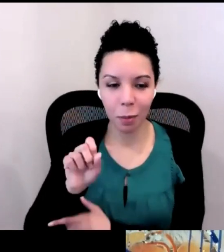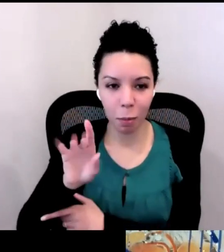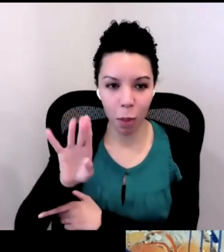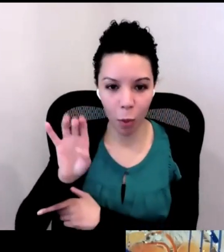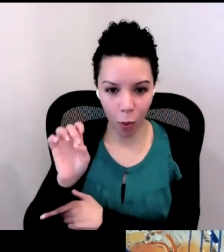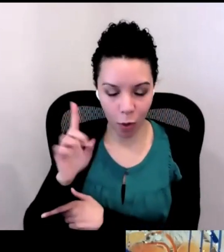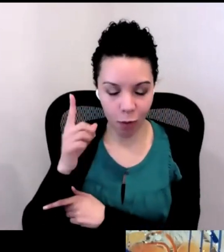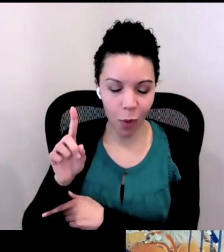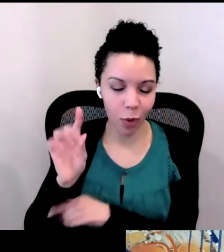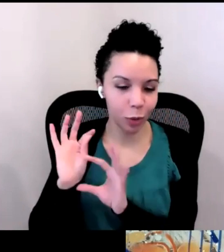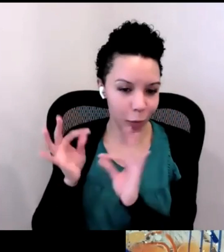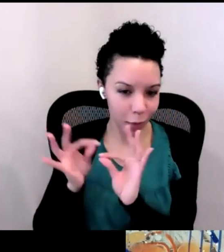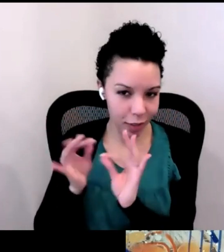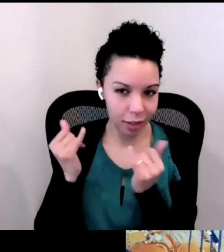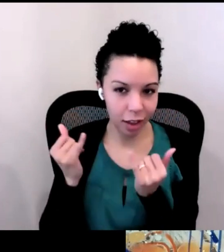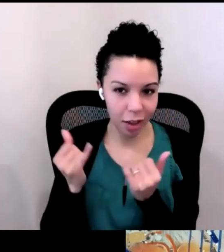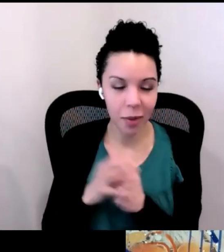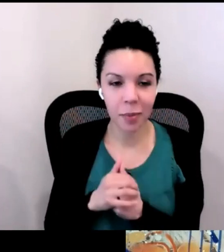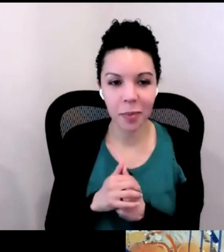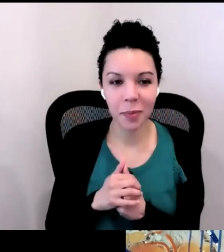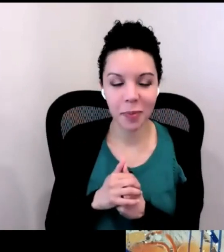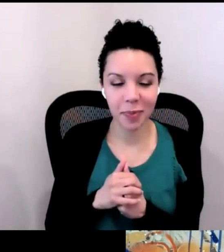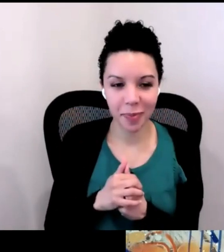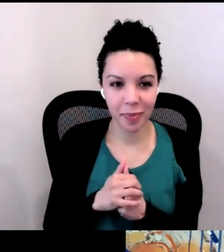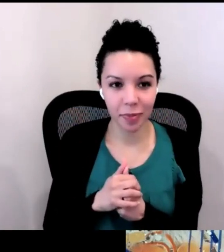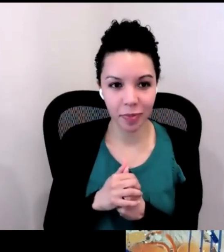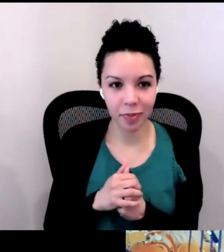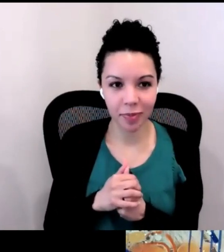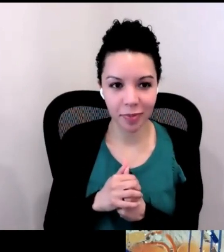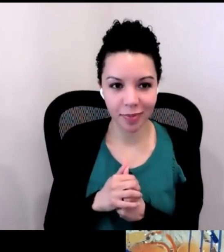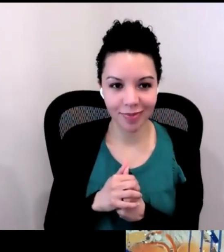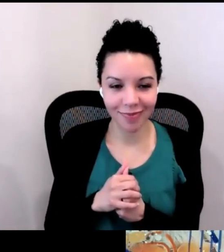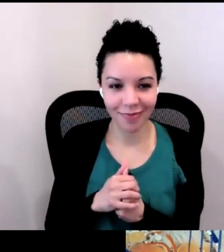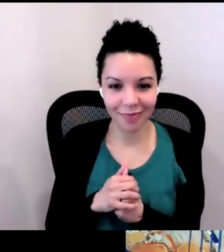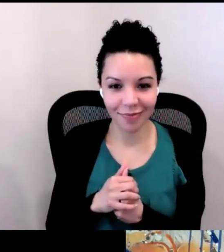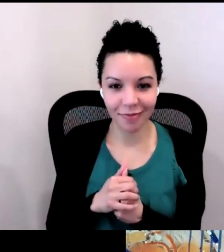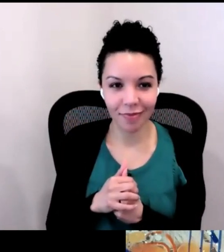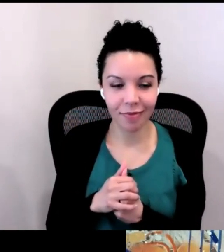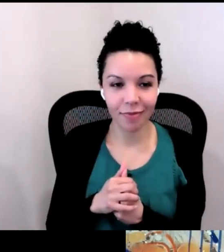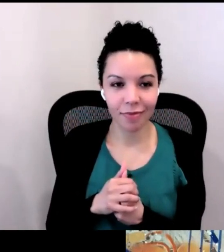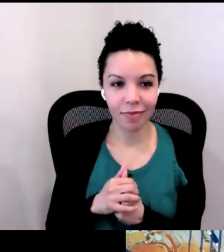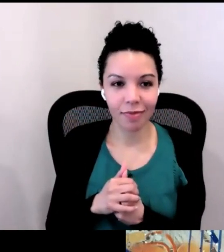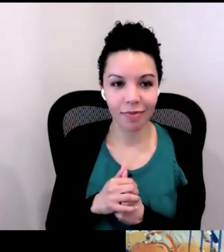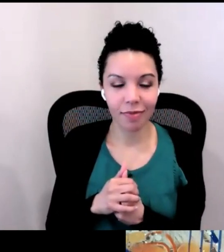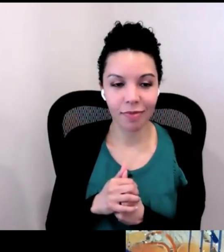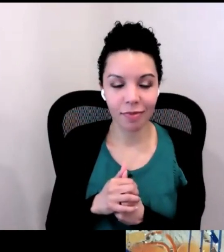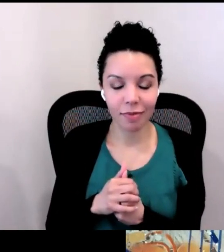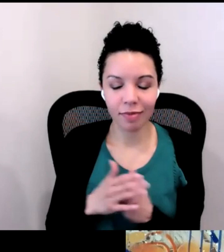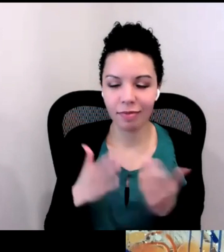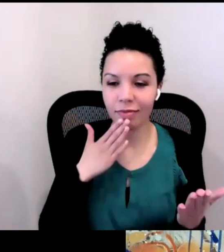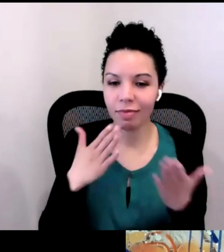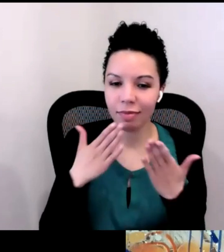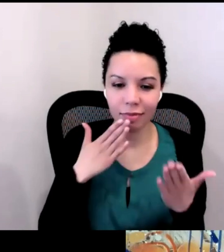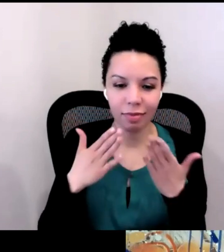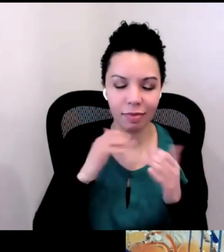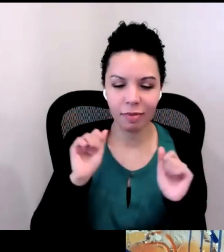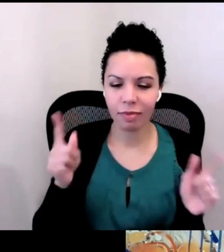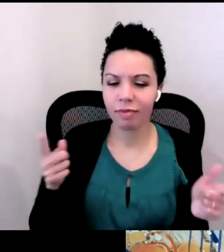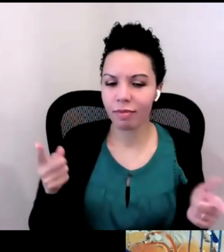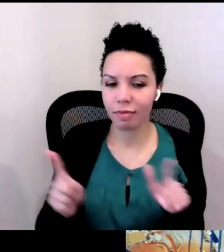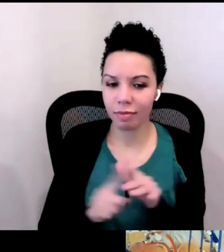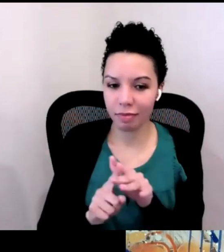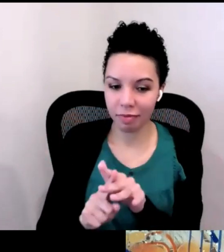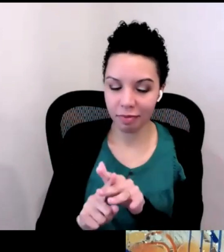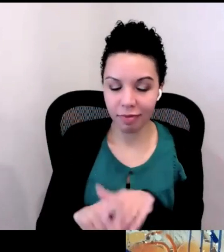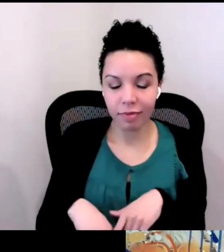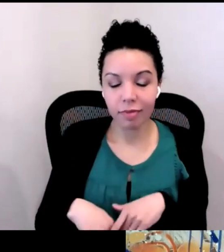excellent work doing the sign language throughout. I want to thank everyone for being here. I hope we'll see you in a couple of